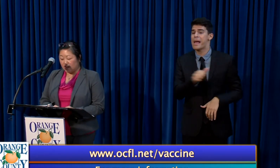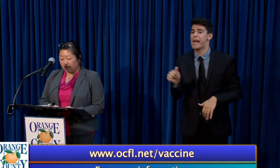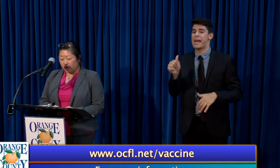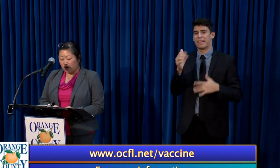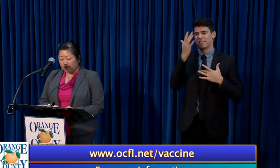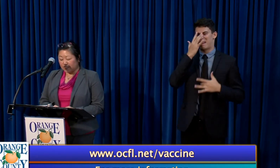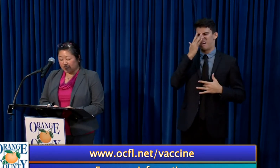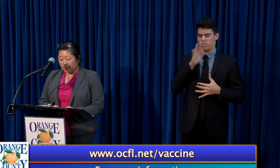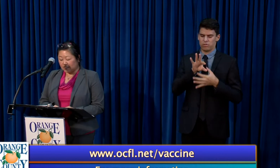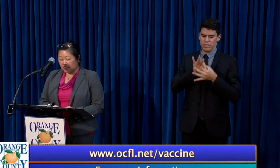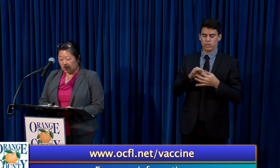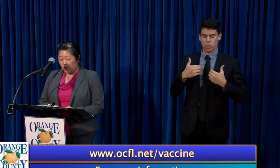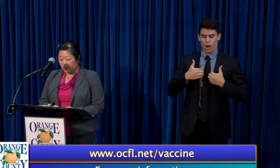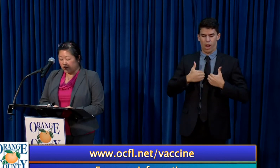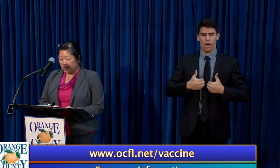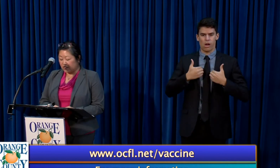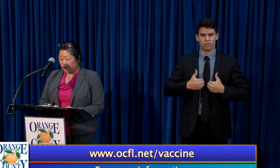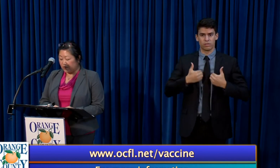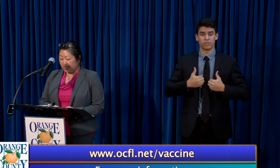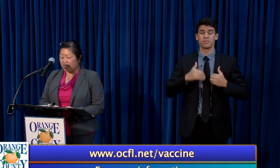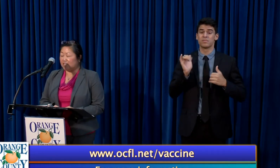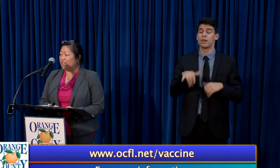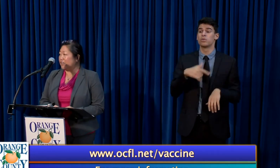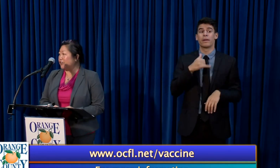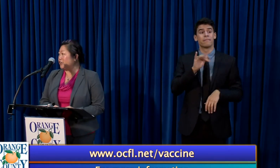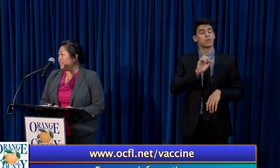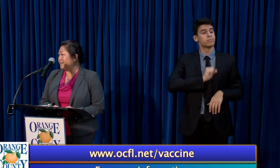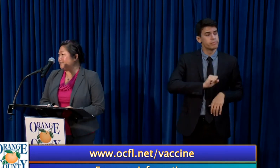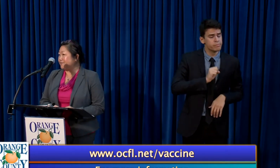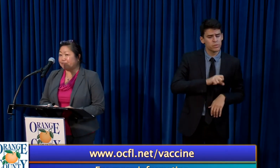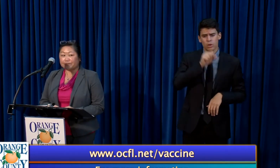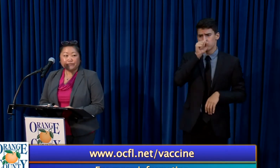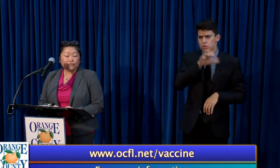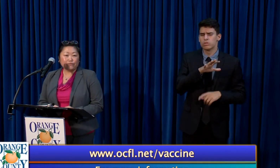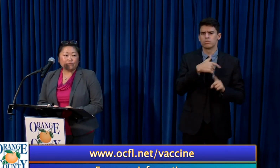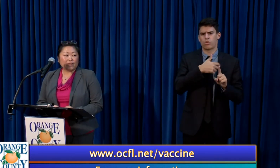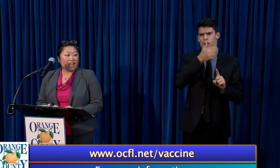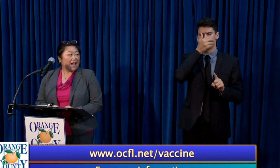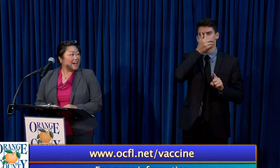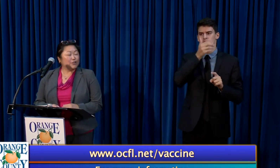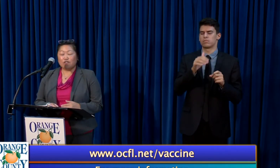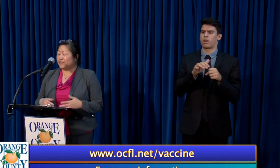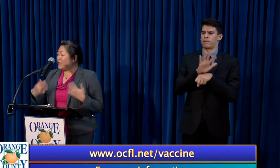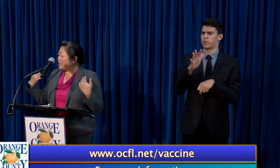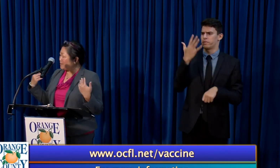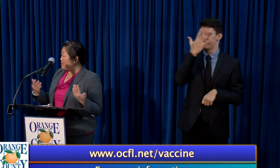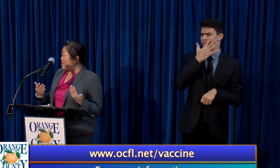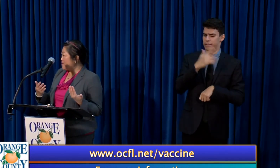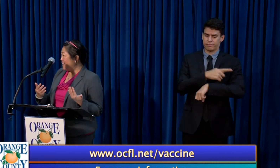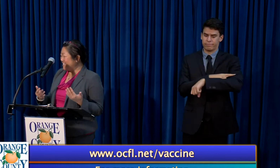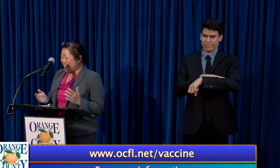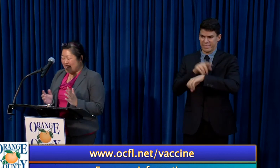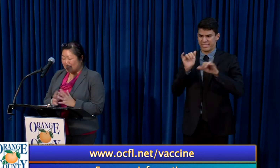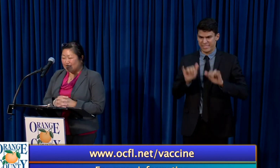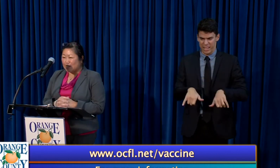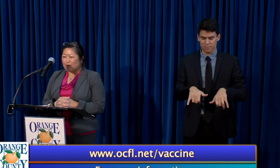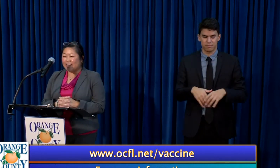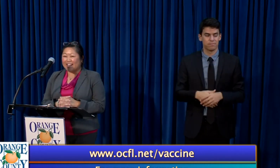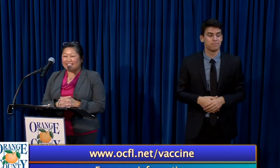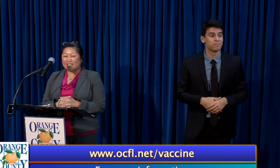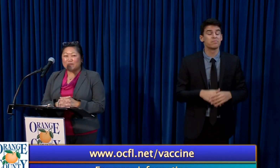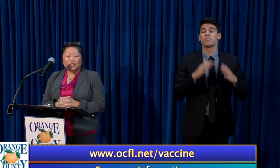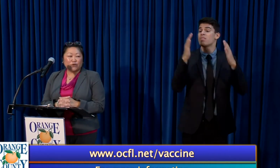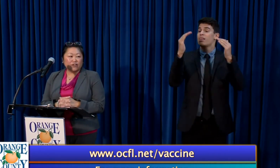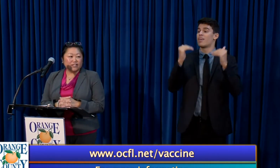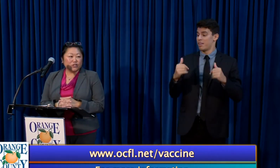Cover your coughs and sneezes and wash your hands frequently and thoroughly. I don't know if you've noticed, but I'm wearing pink today. And so